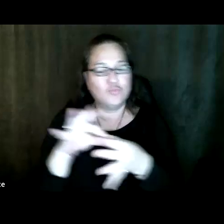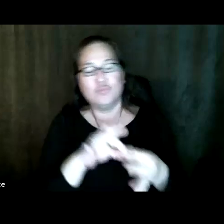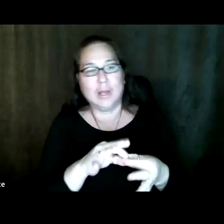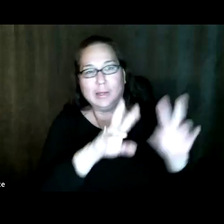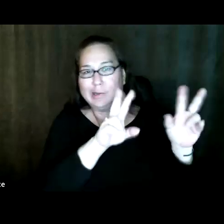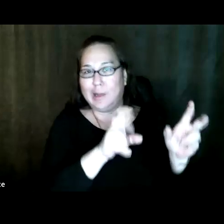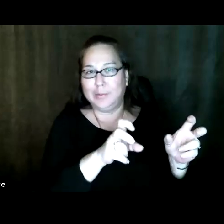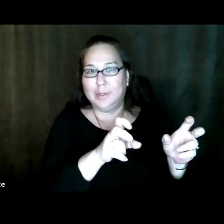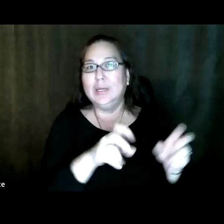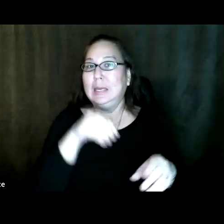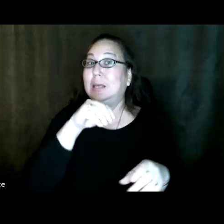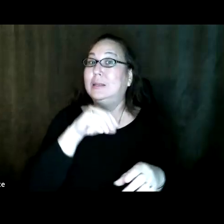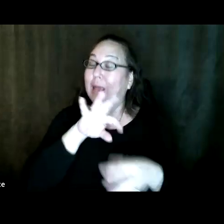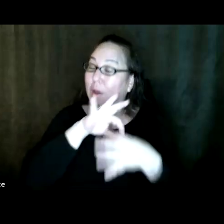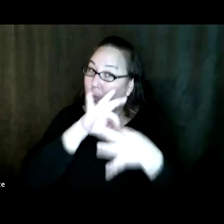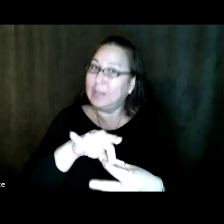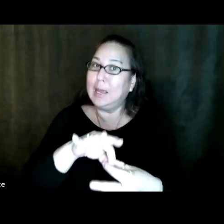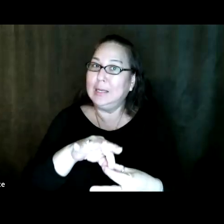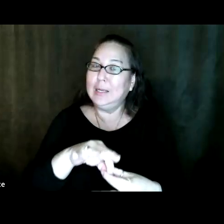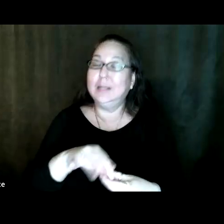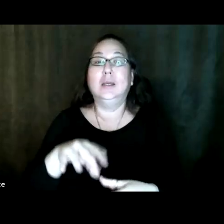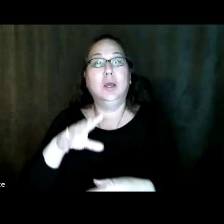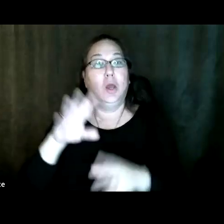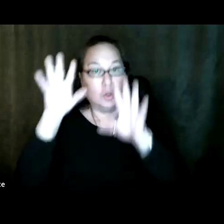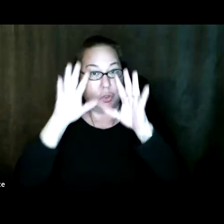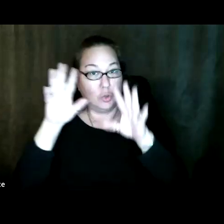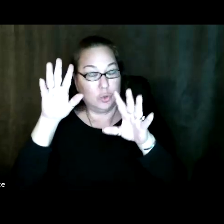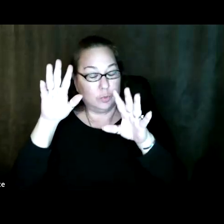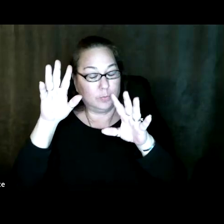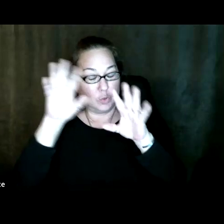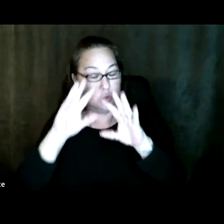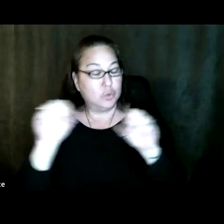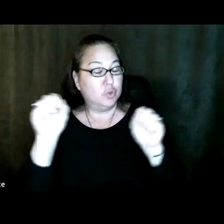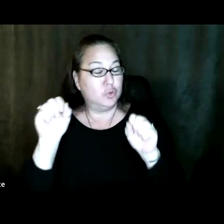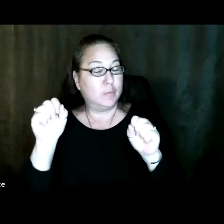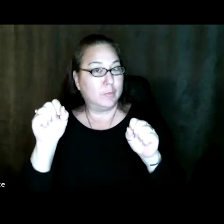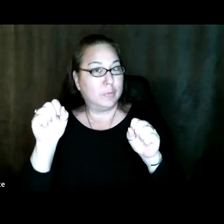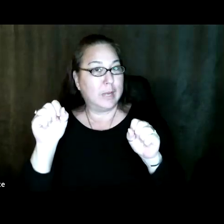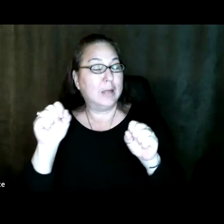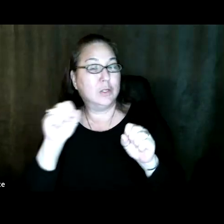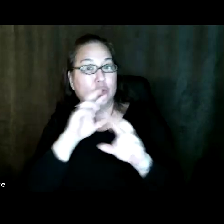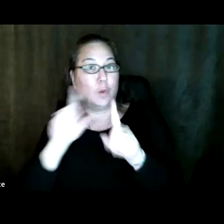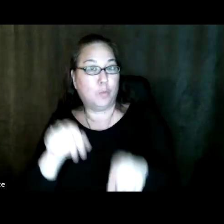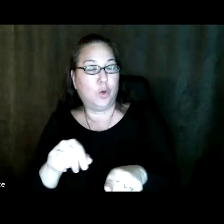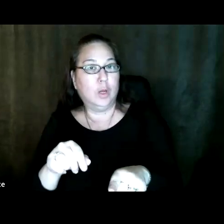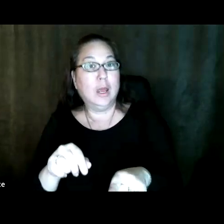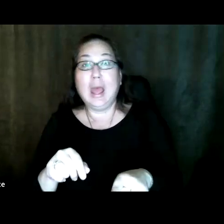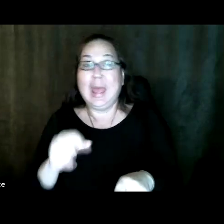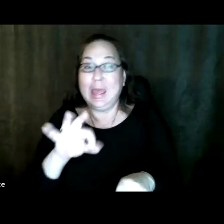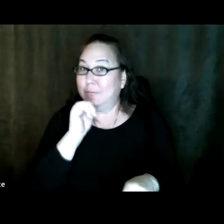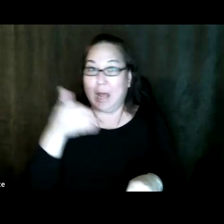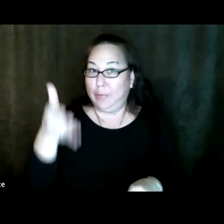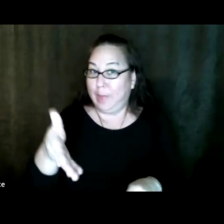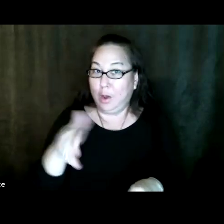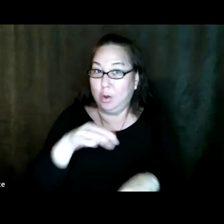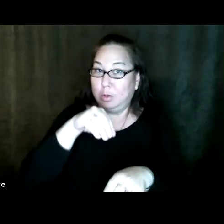the superintendent's report. Other topics not related to the superintendent's report can be raised during new business later in the evening.